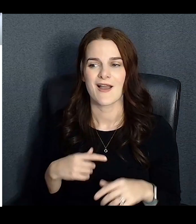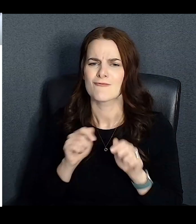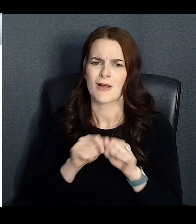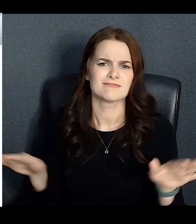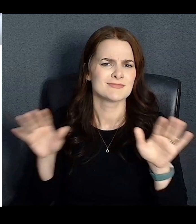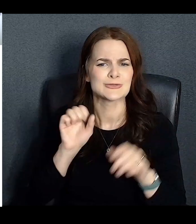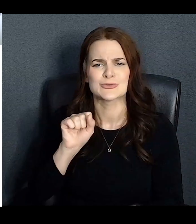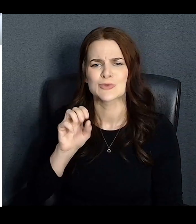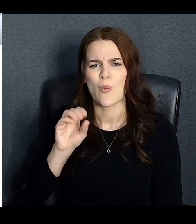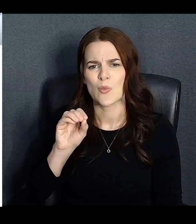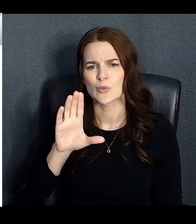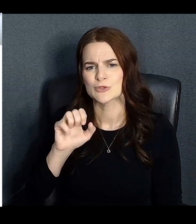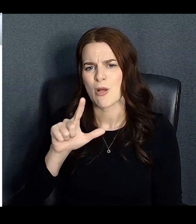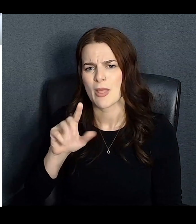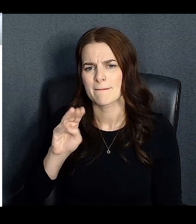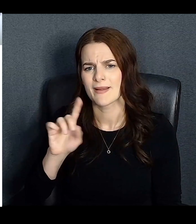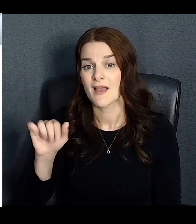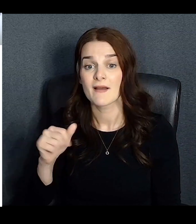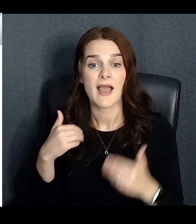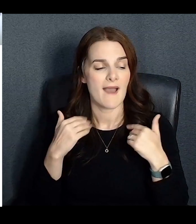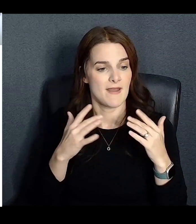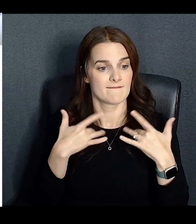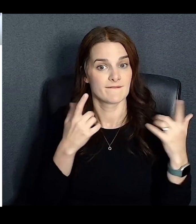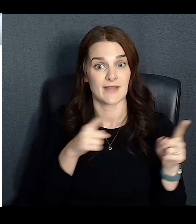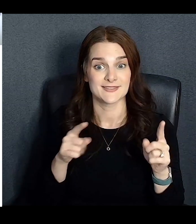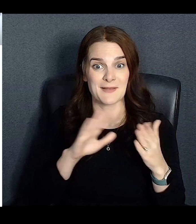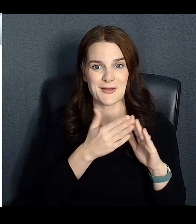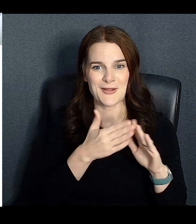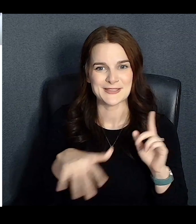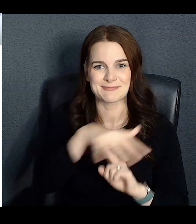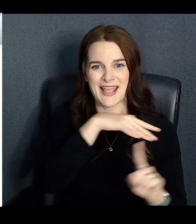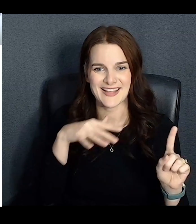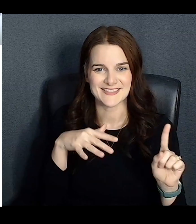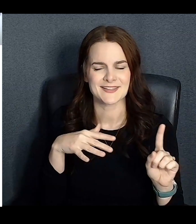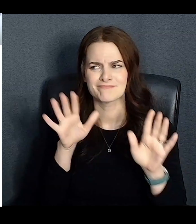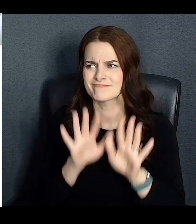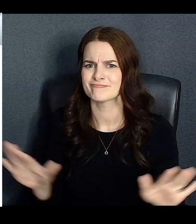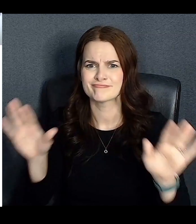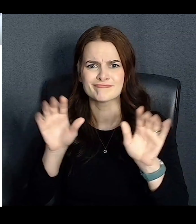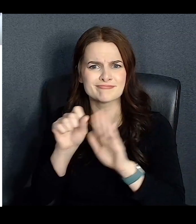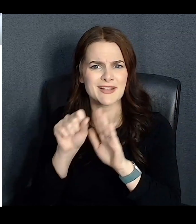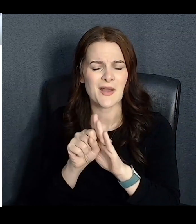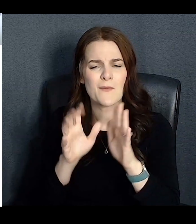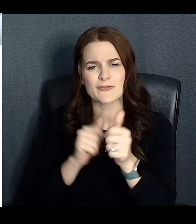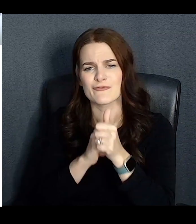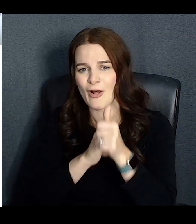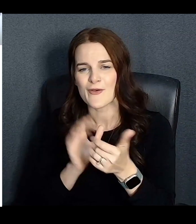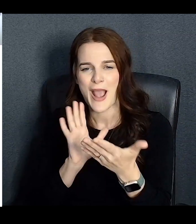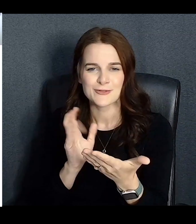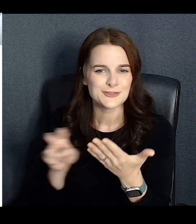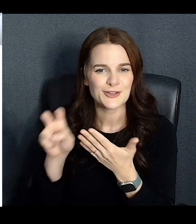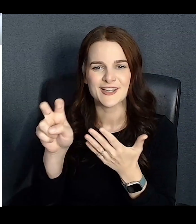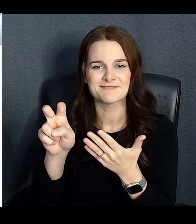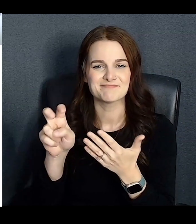also are all over the place on social media. We have so many events in our community space. We have events throughout the state. So we really want you to follow along